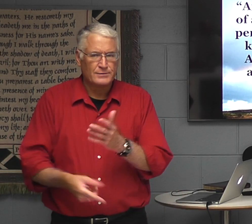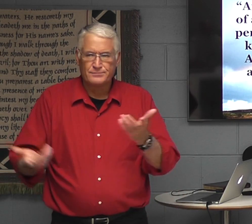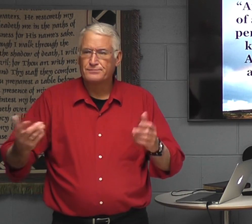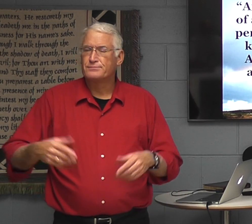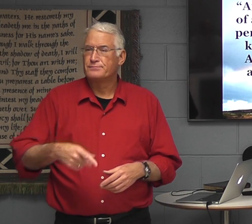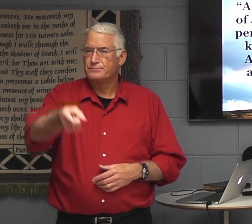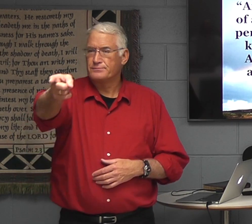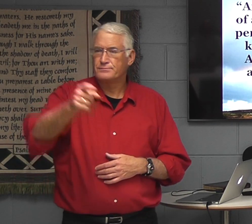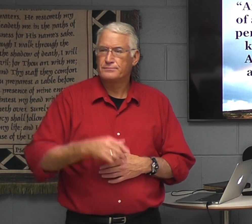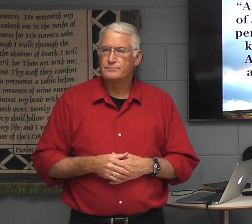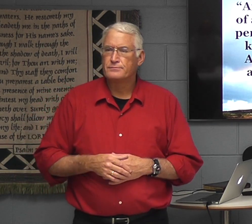the dog.